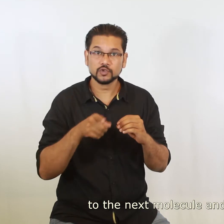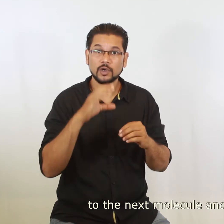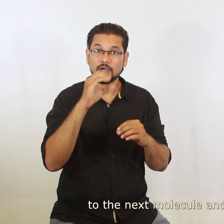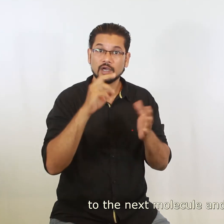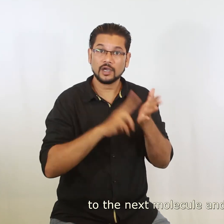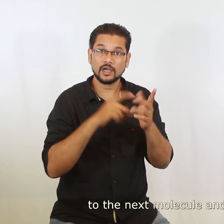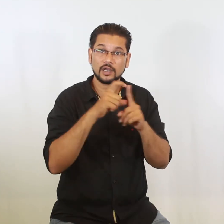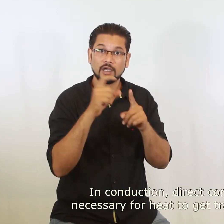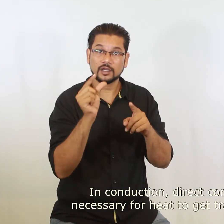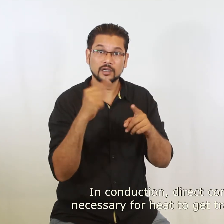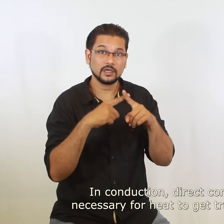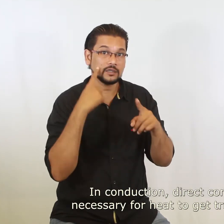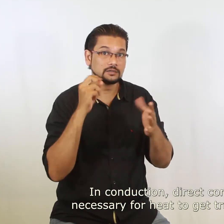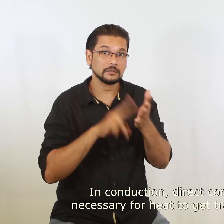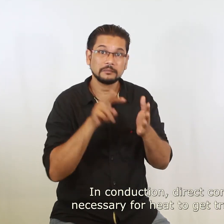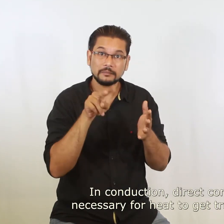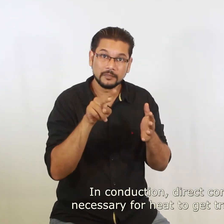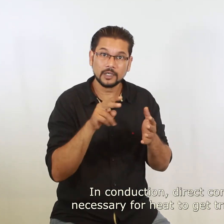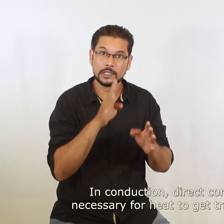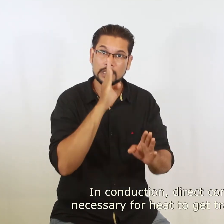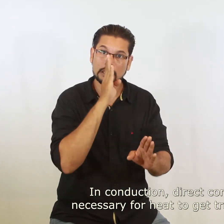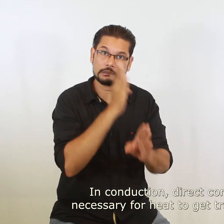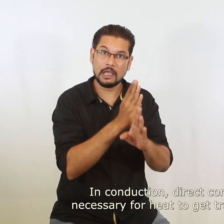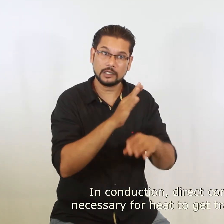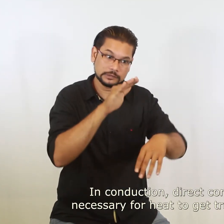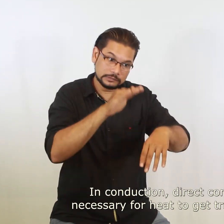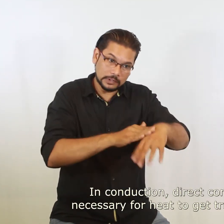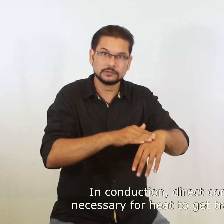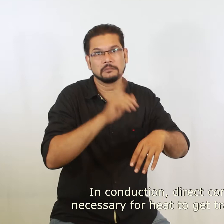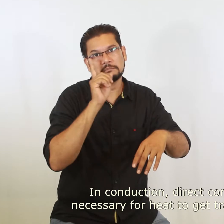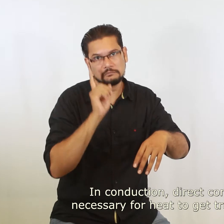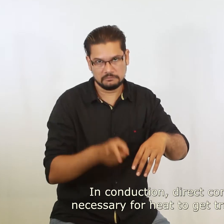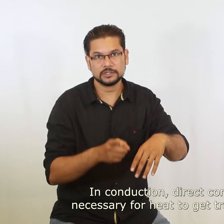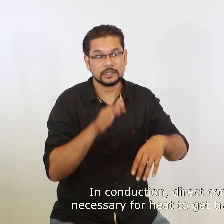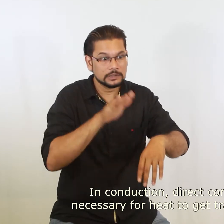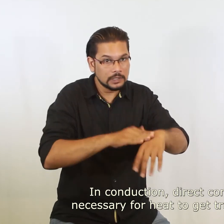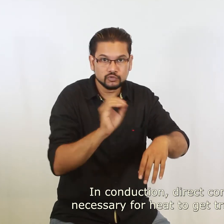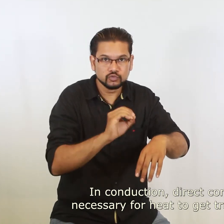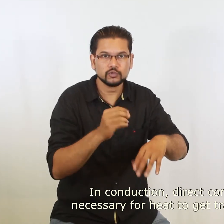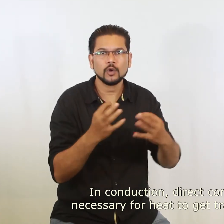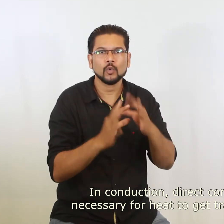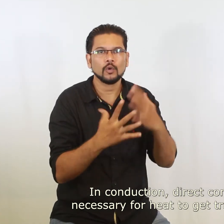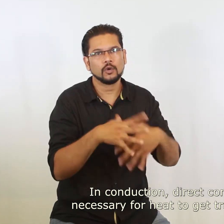on. In conduction, direct contact is necessary for heat to get transferred.